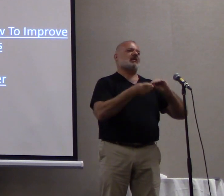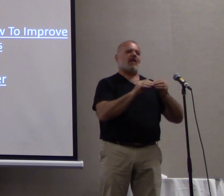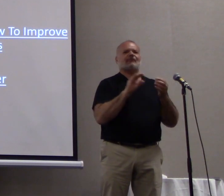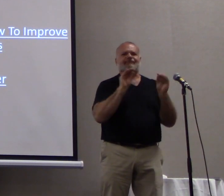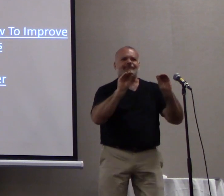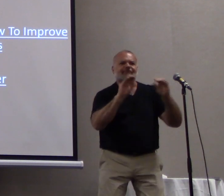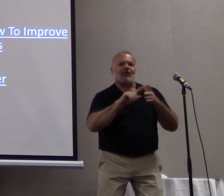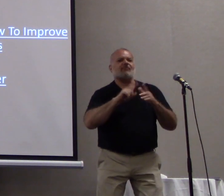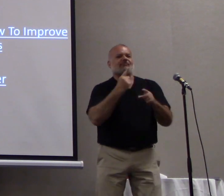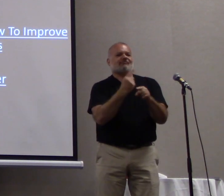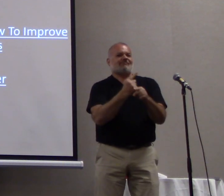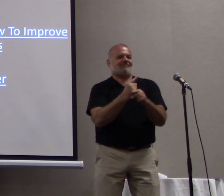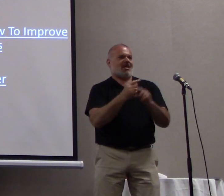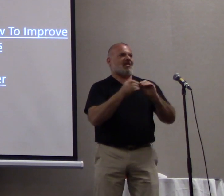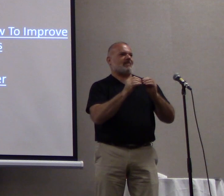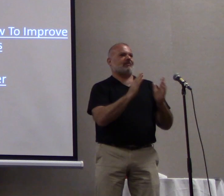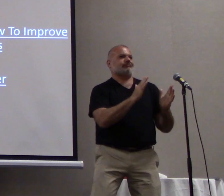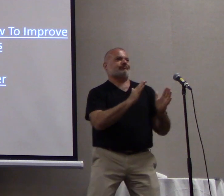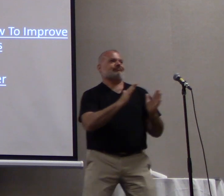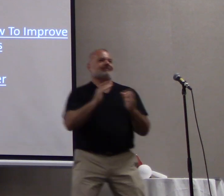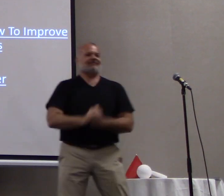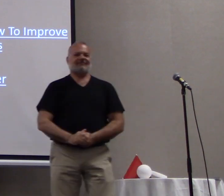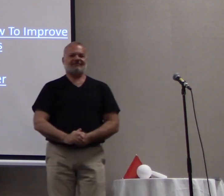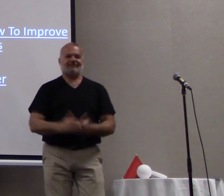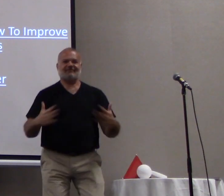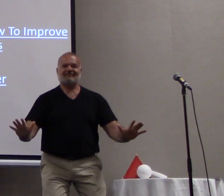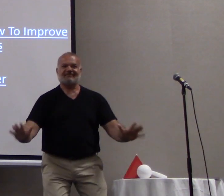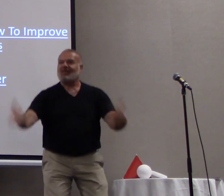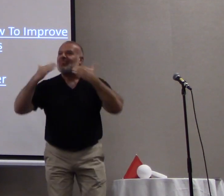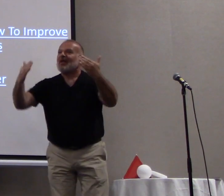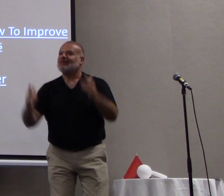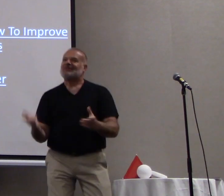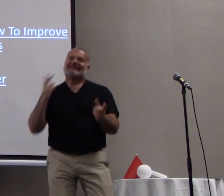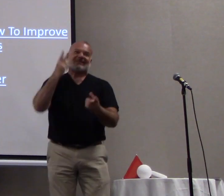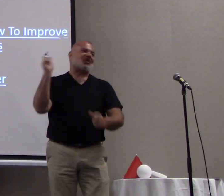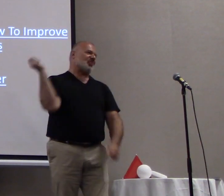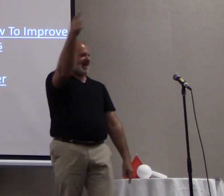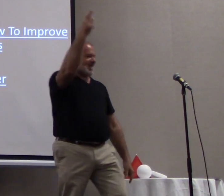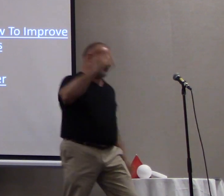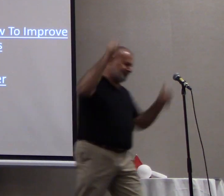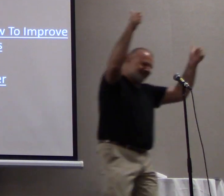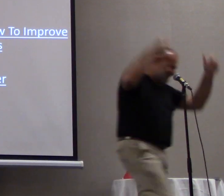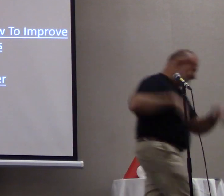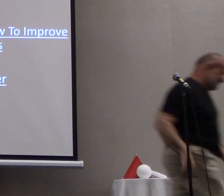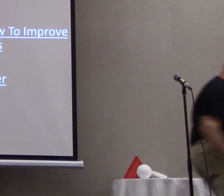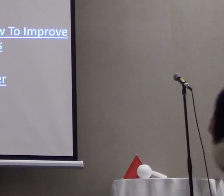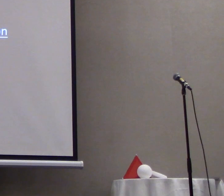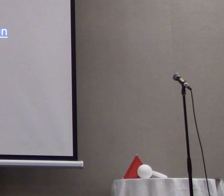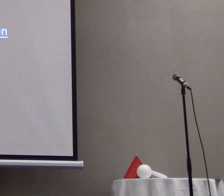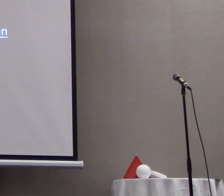Again, ASL tune-up for beginners, for numbers. And I'm done. Oh, I gotta go. See